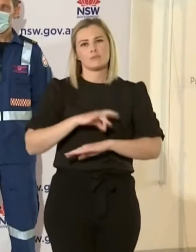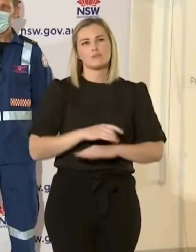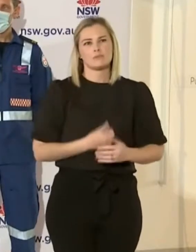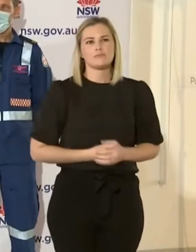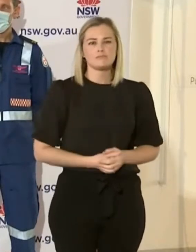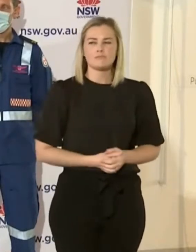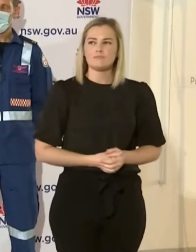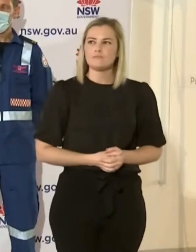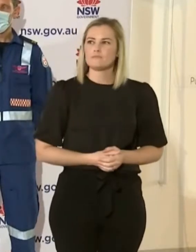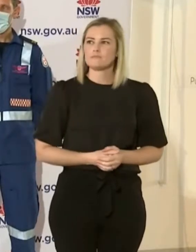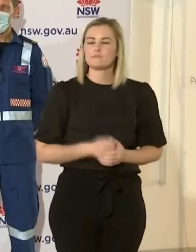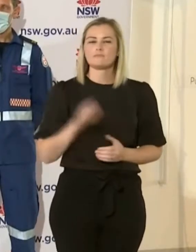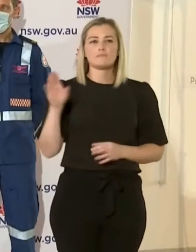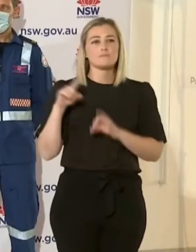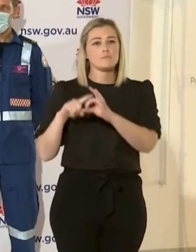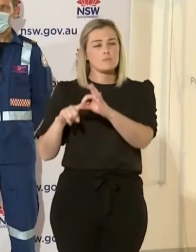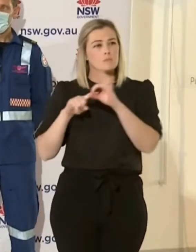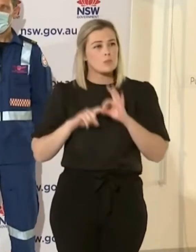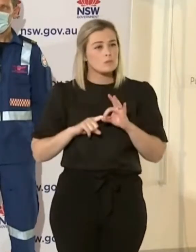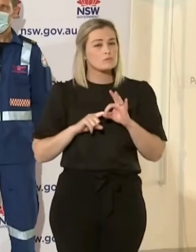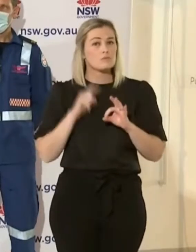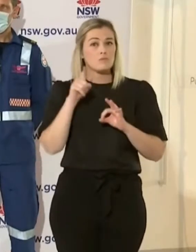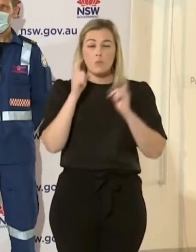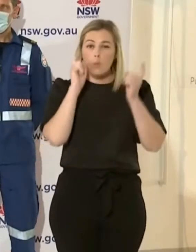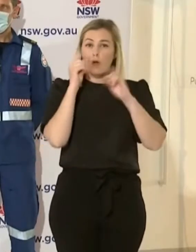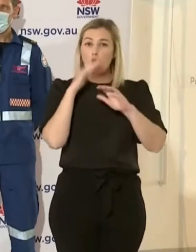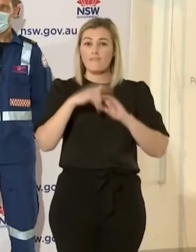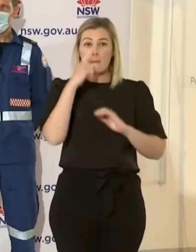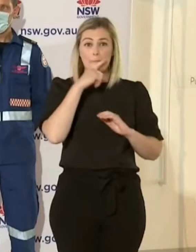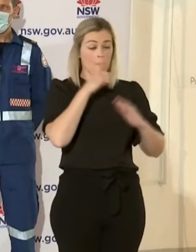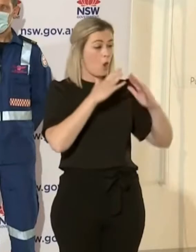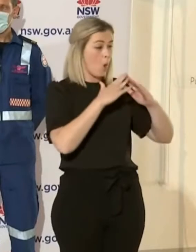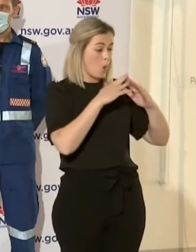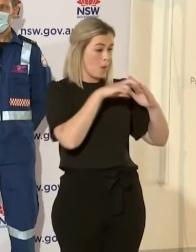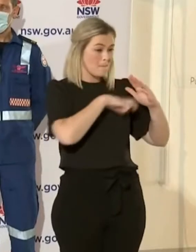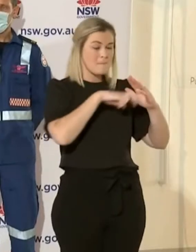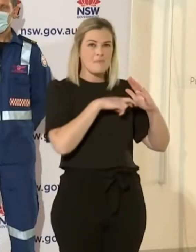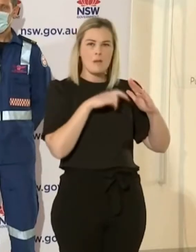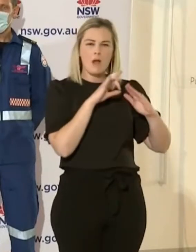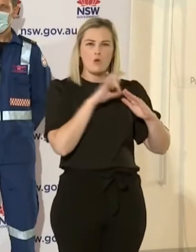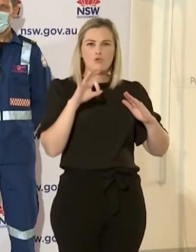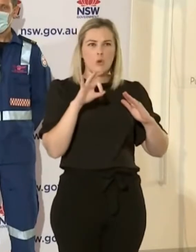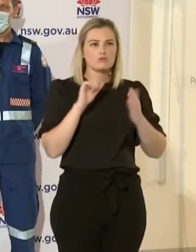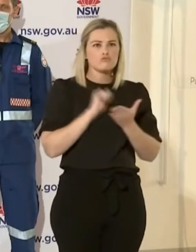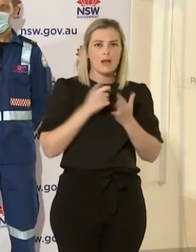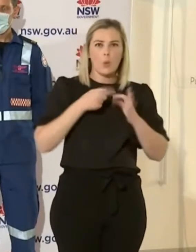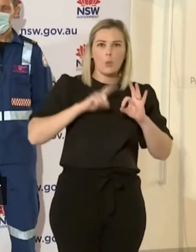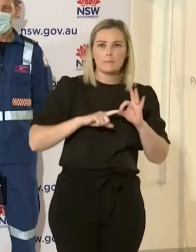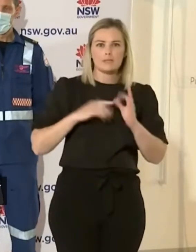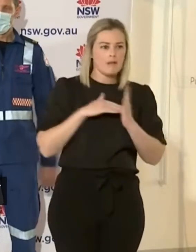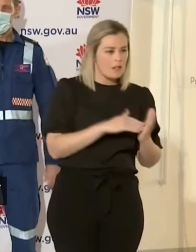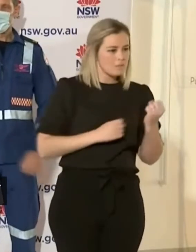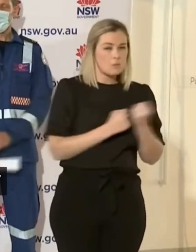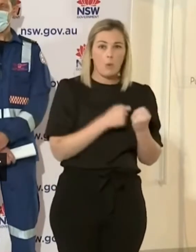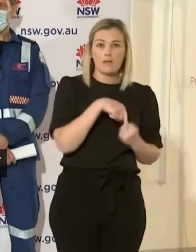at home? I've got the necessary equipment and everything available, blood. Each of the local health districts are doing an incredible